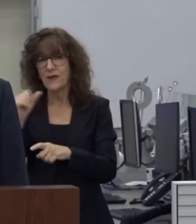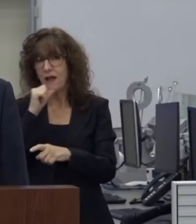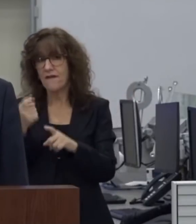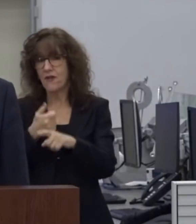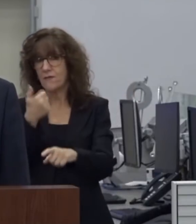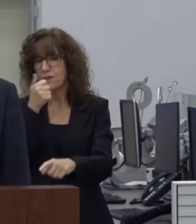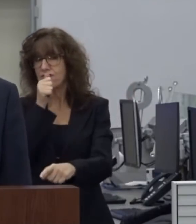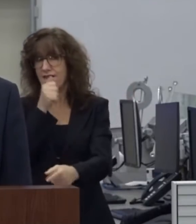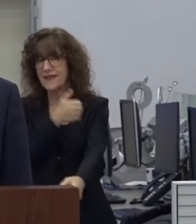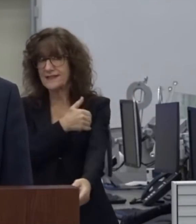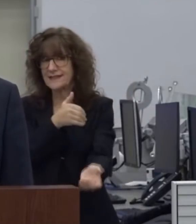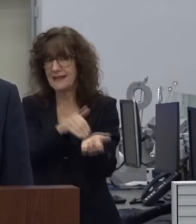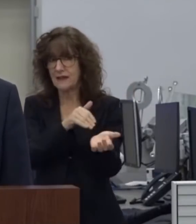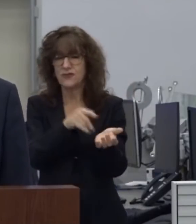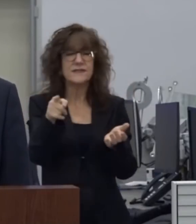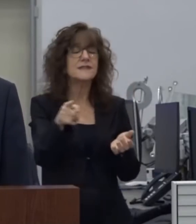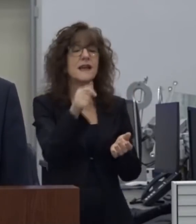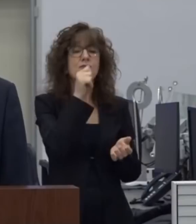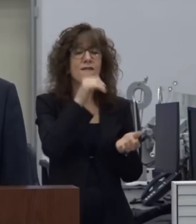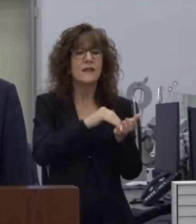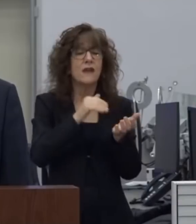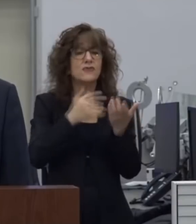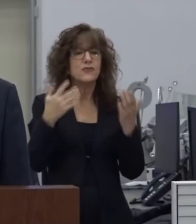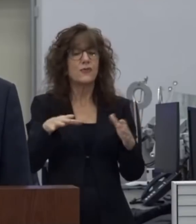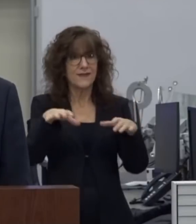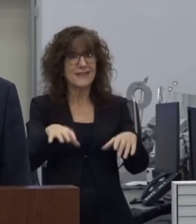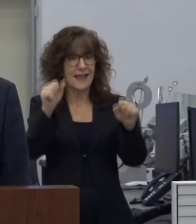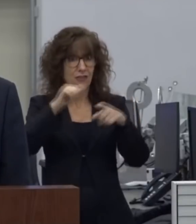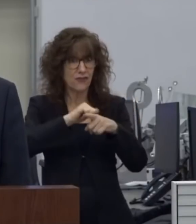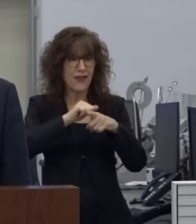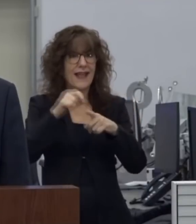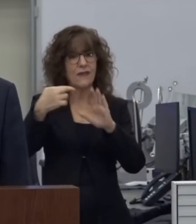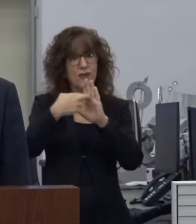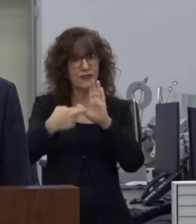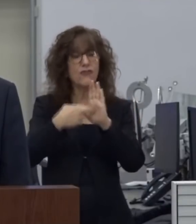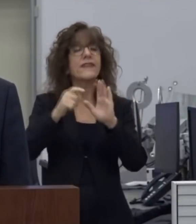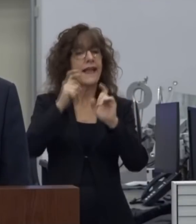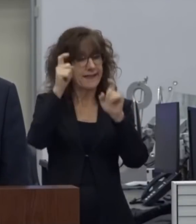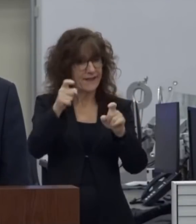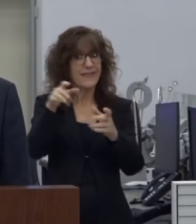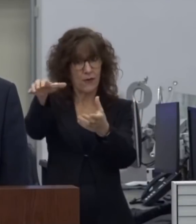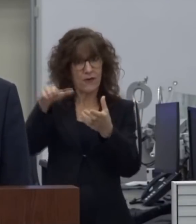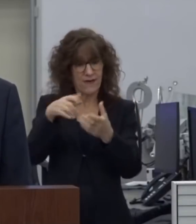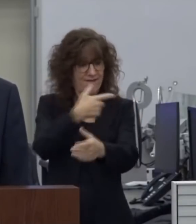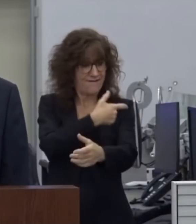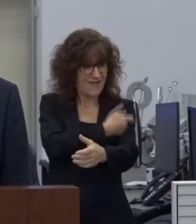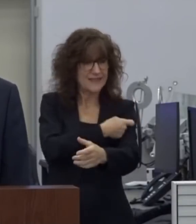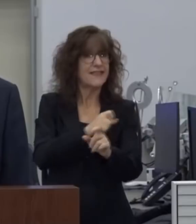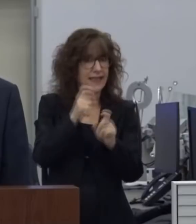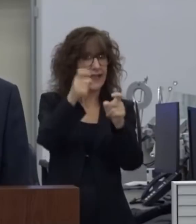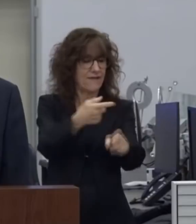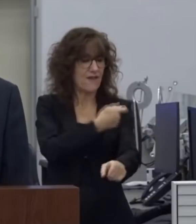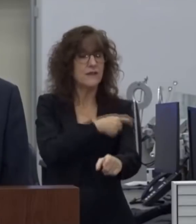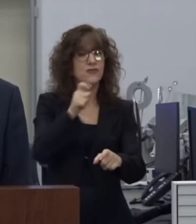Those private doctors who have gone through the training and who are registered they will get vaccine and they can give vaccine. And